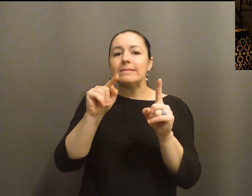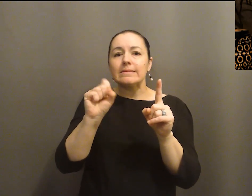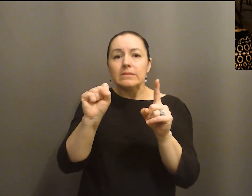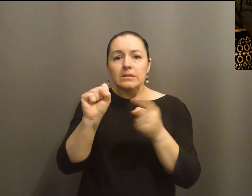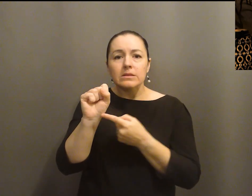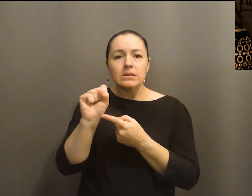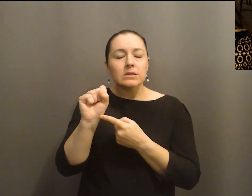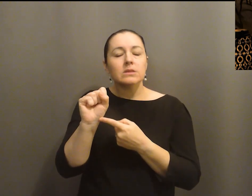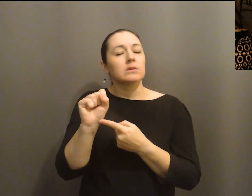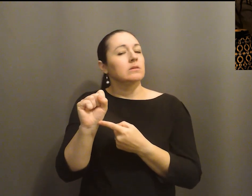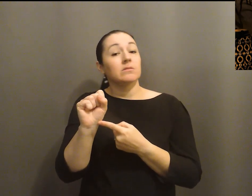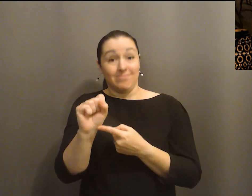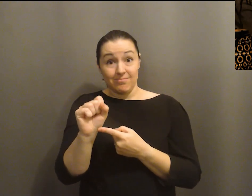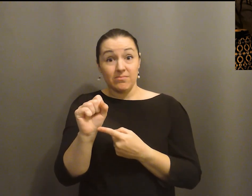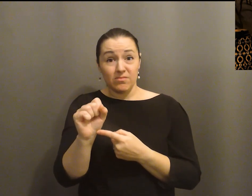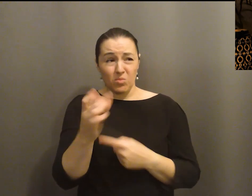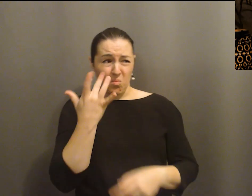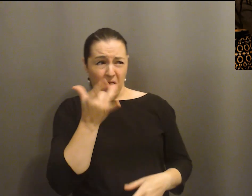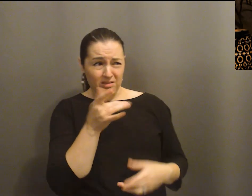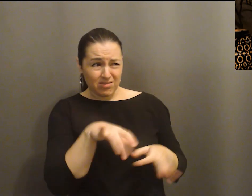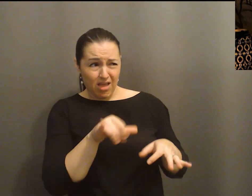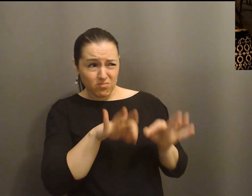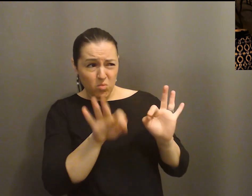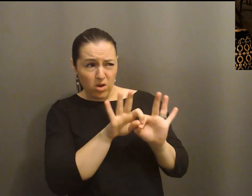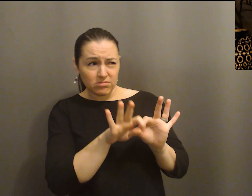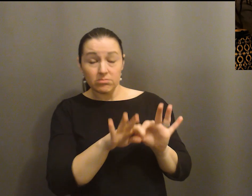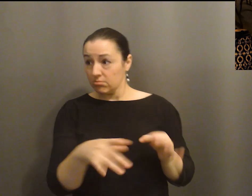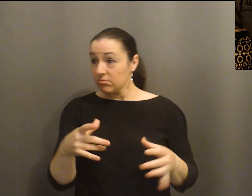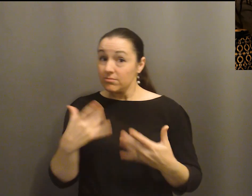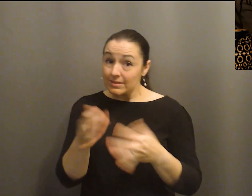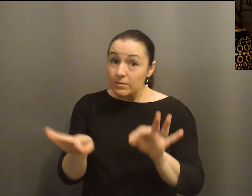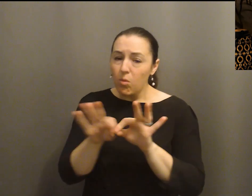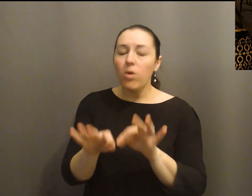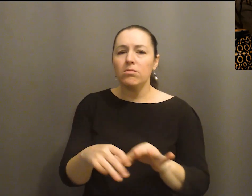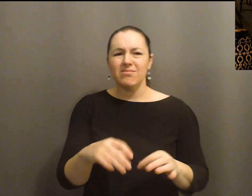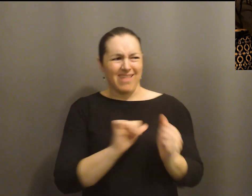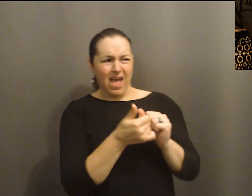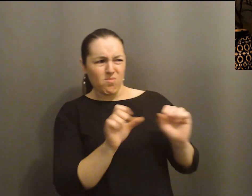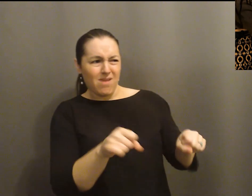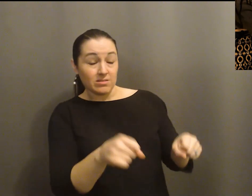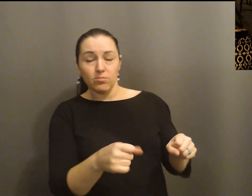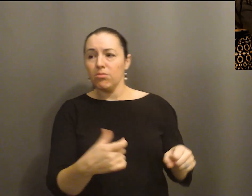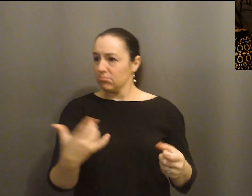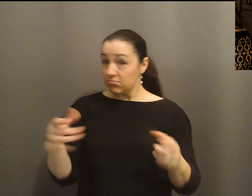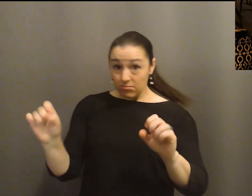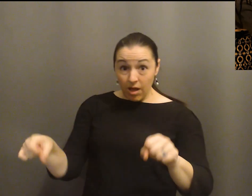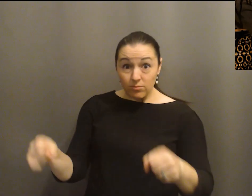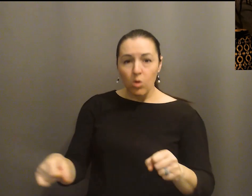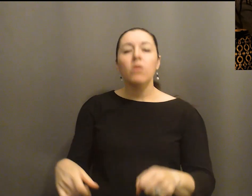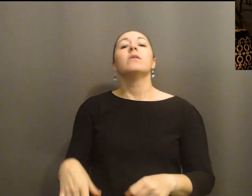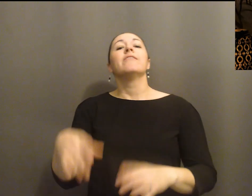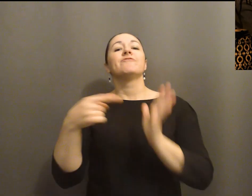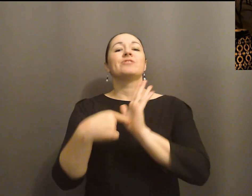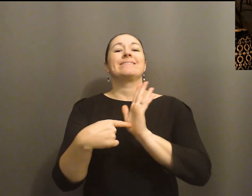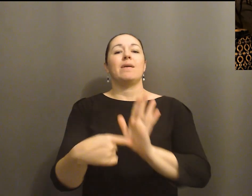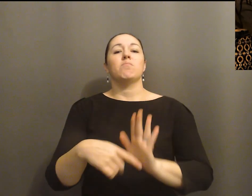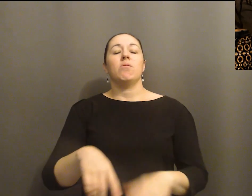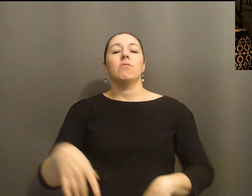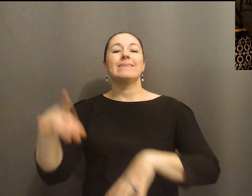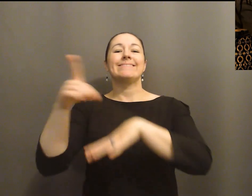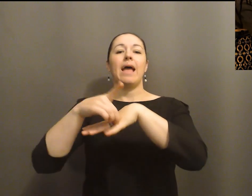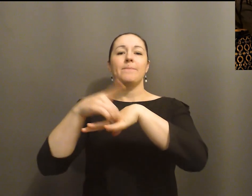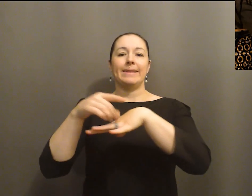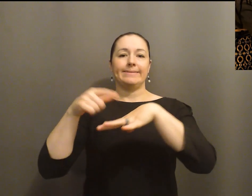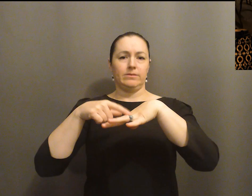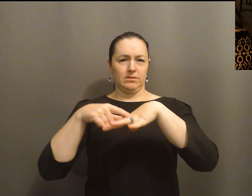You say Well why does that Matter? It matters And you say Well how is that possible? It's possible Because look at a diamond When you look at a diamond A diamond